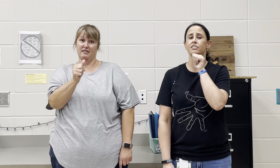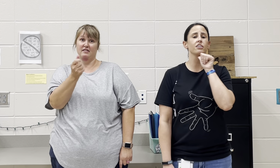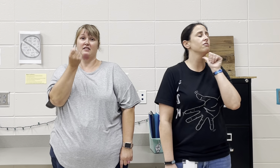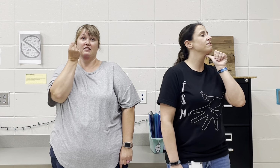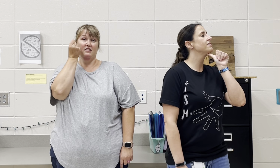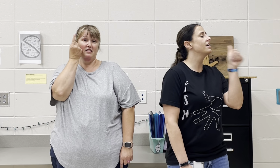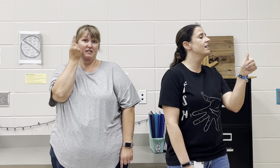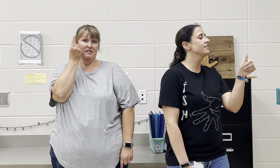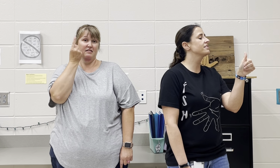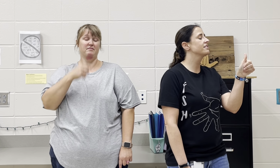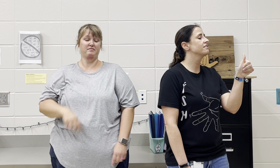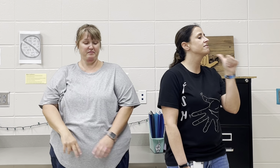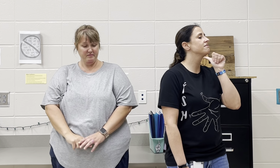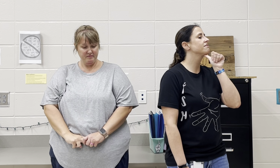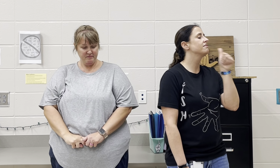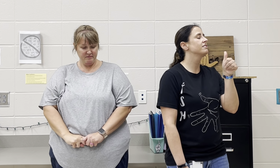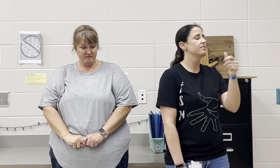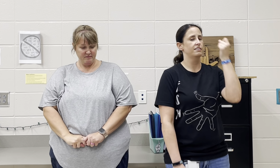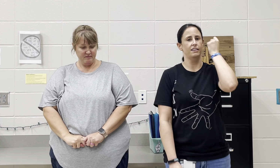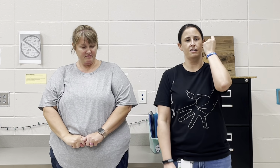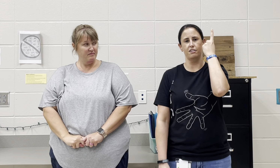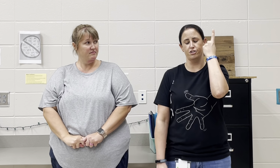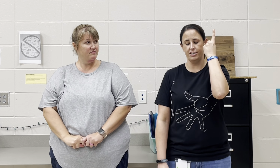So not and understand.